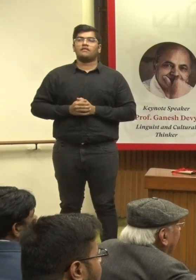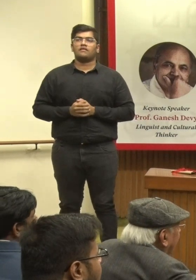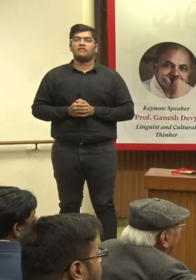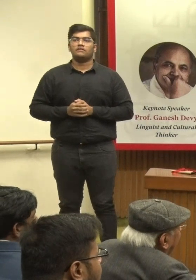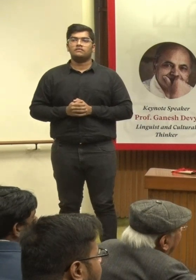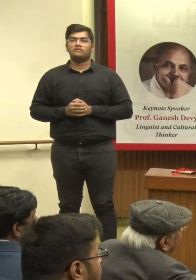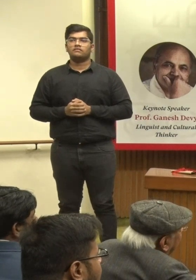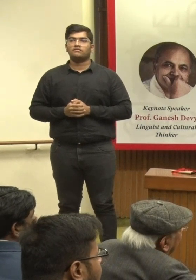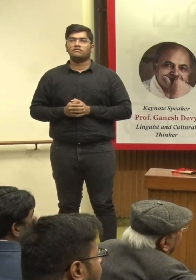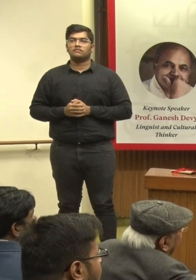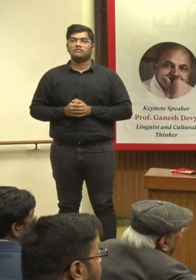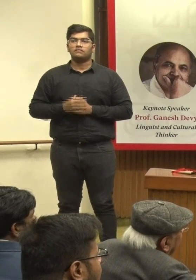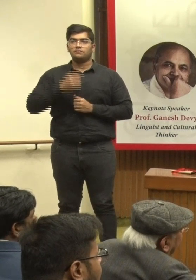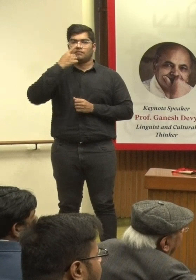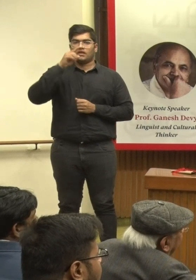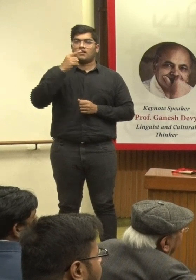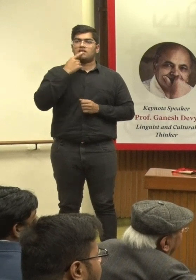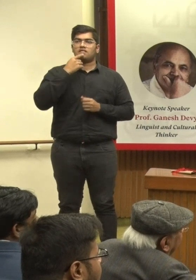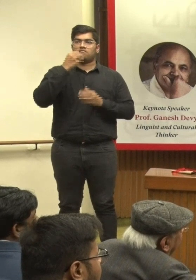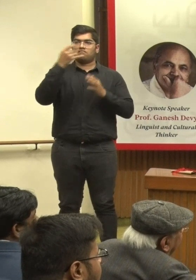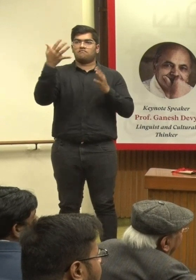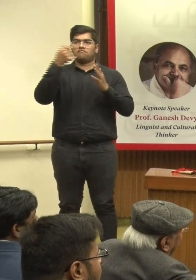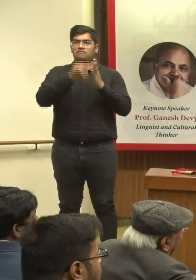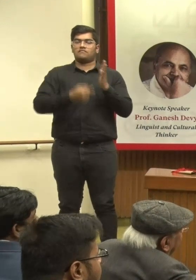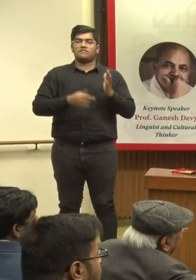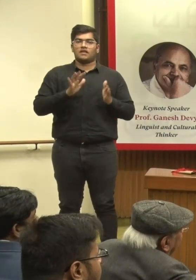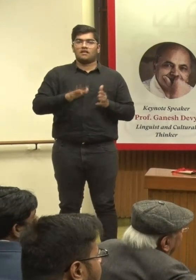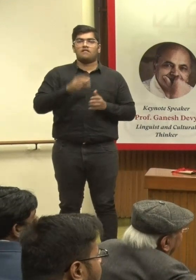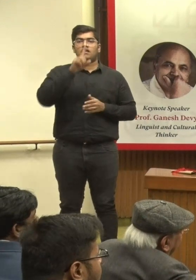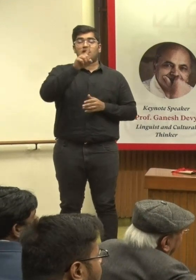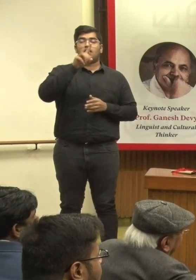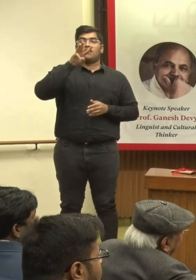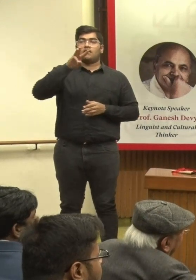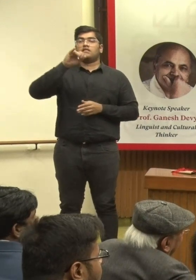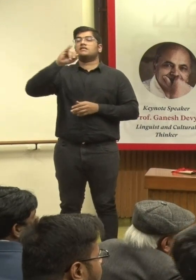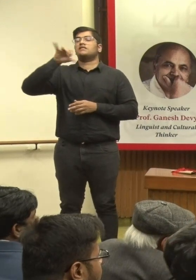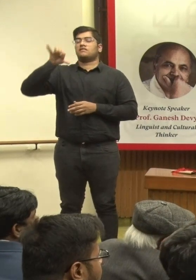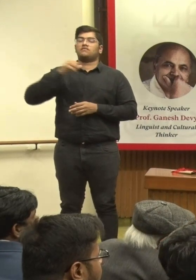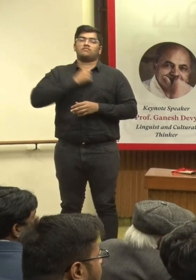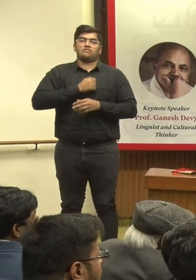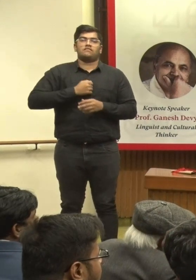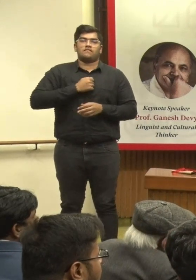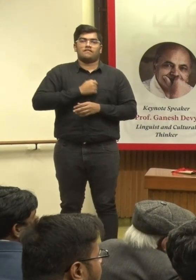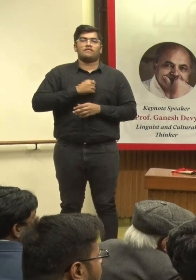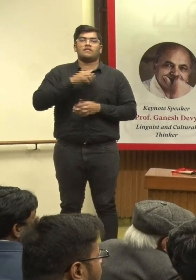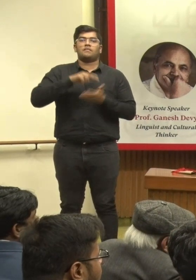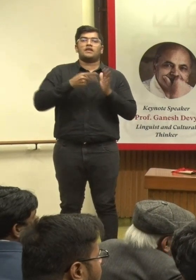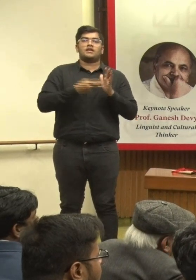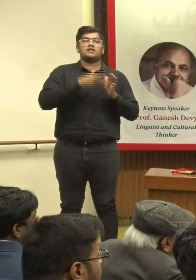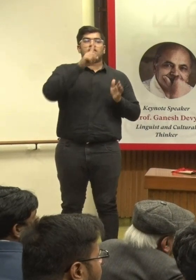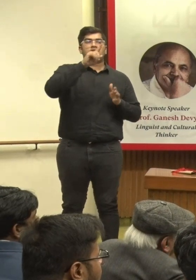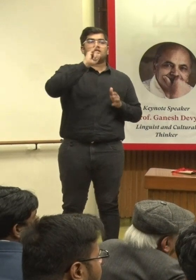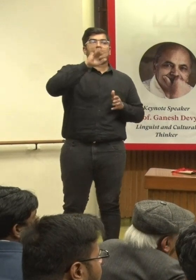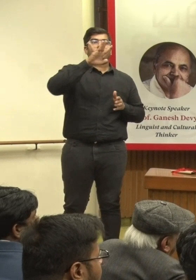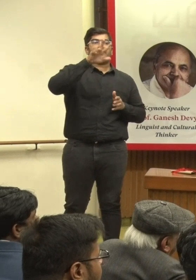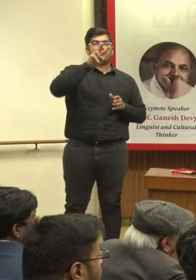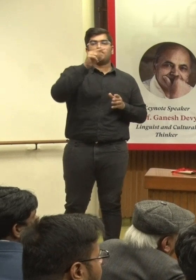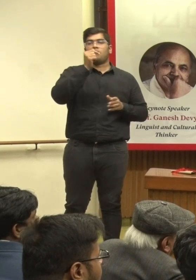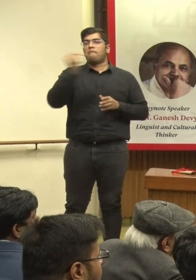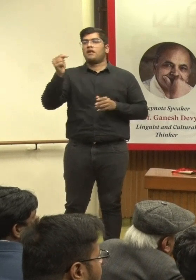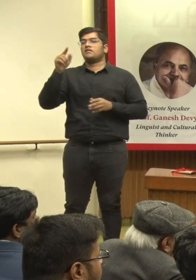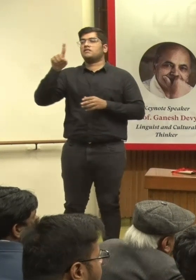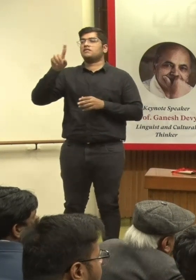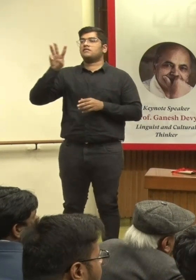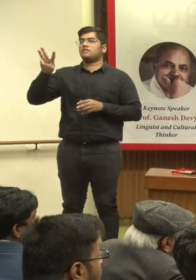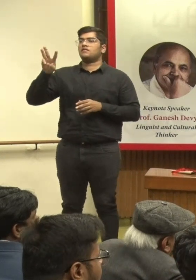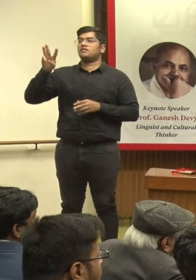1389 mother tongues listed. 1369. So 1652 minus 1369. If